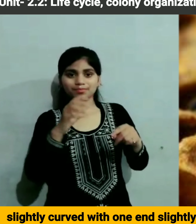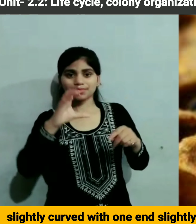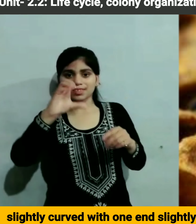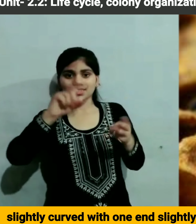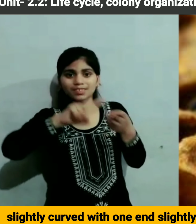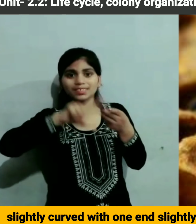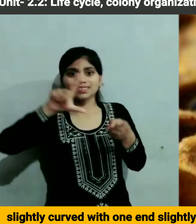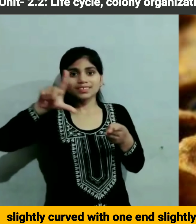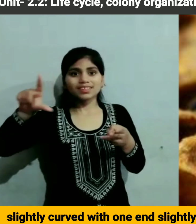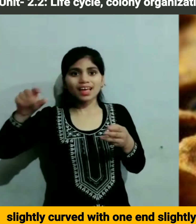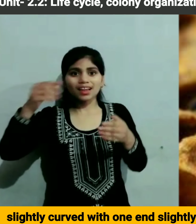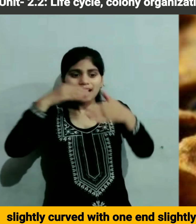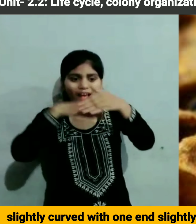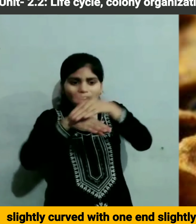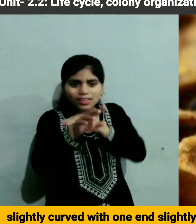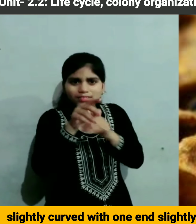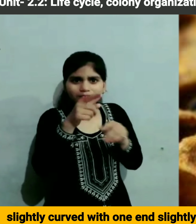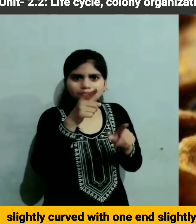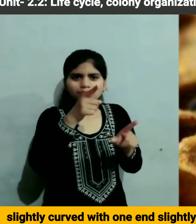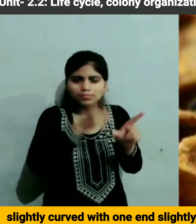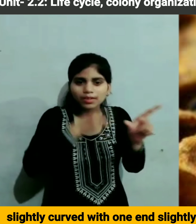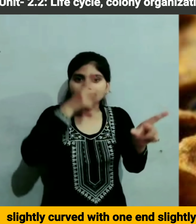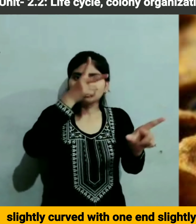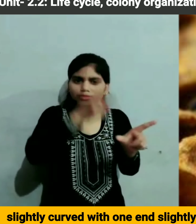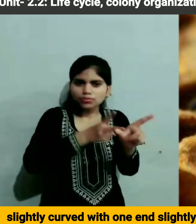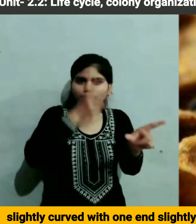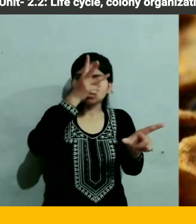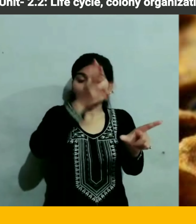the third day and hatches.